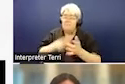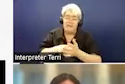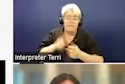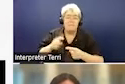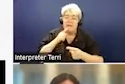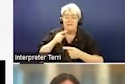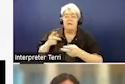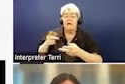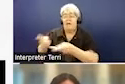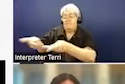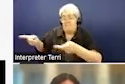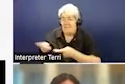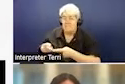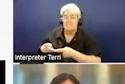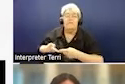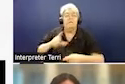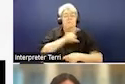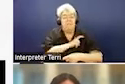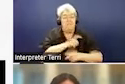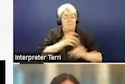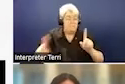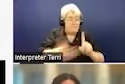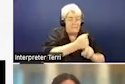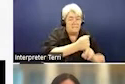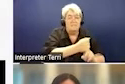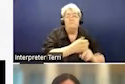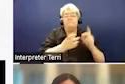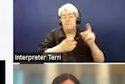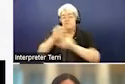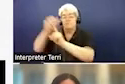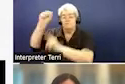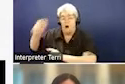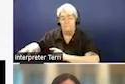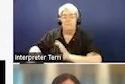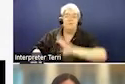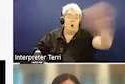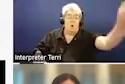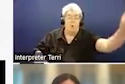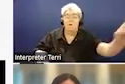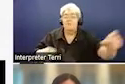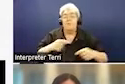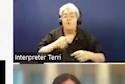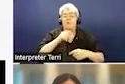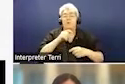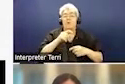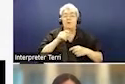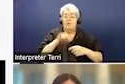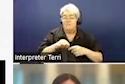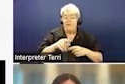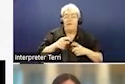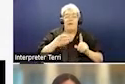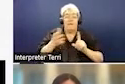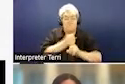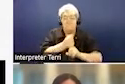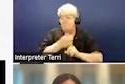receiving center that law enforcement could do a quick drop off at and get the person out of the hands of law enforcement and